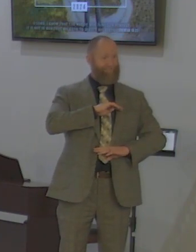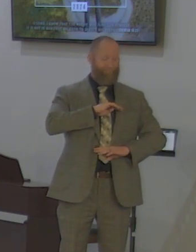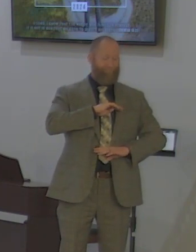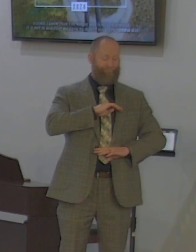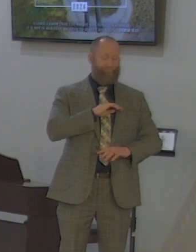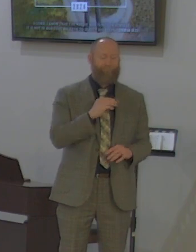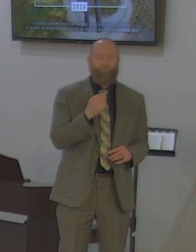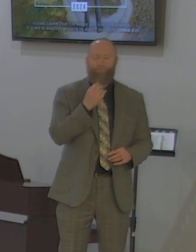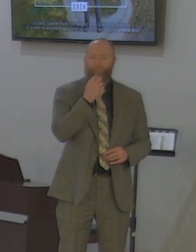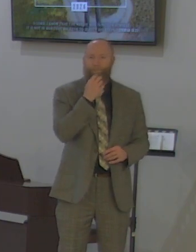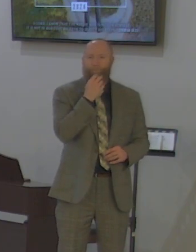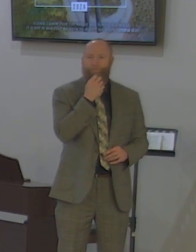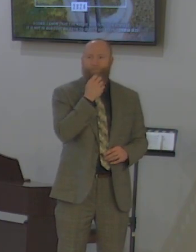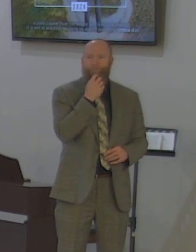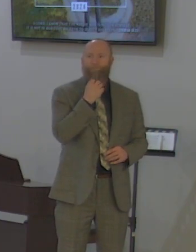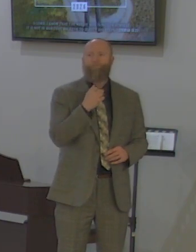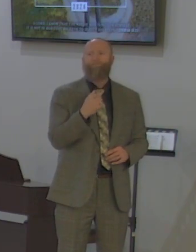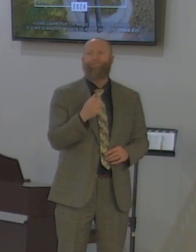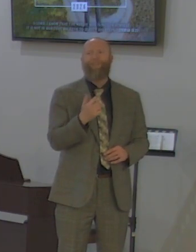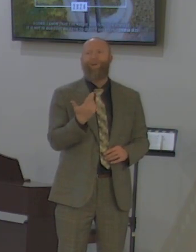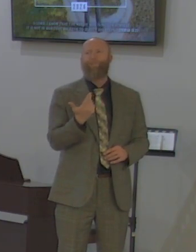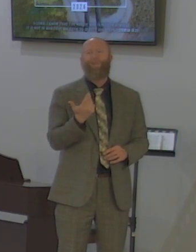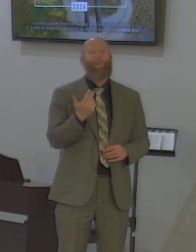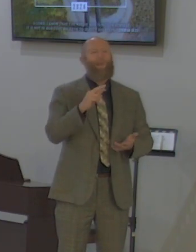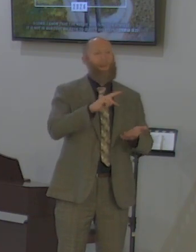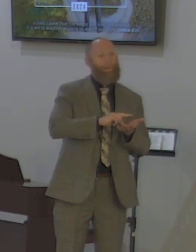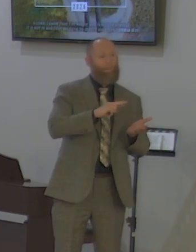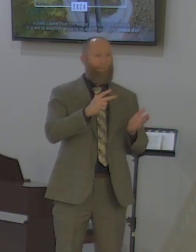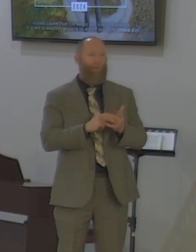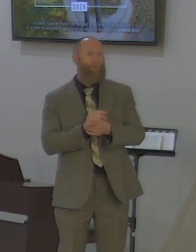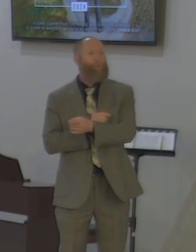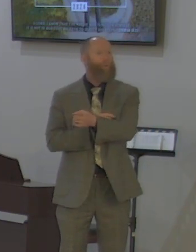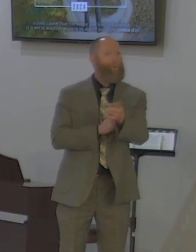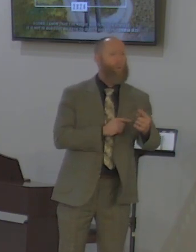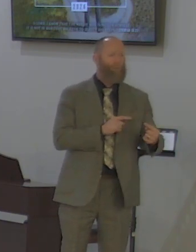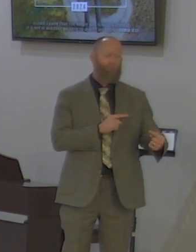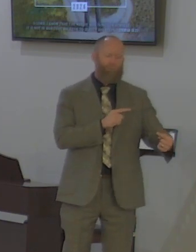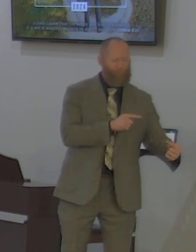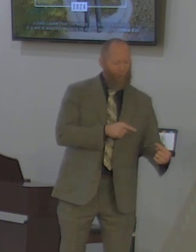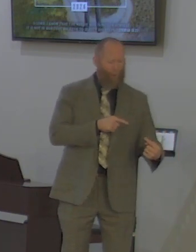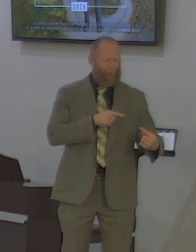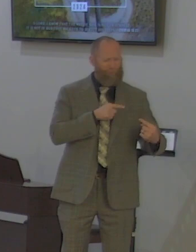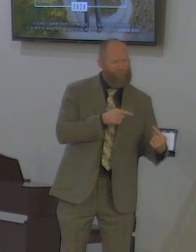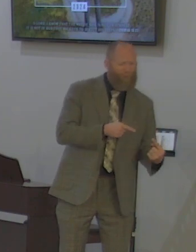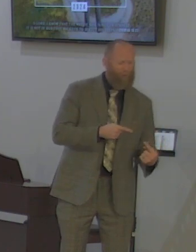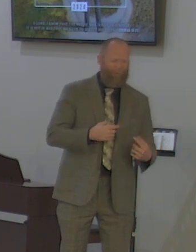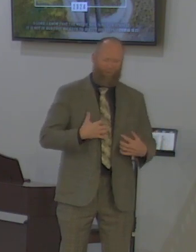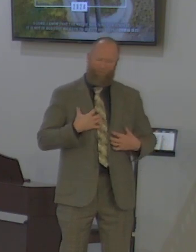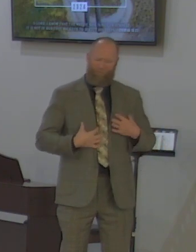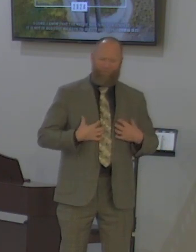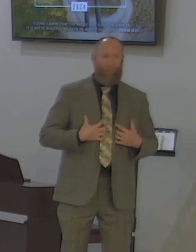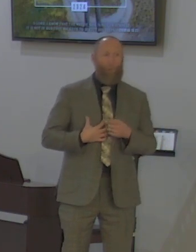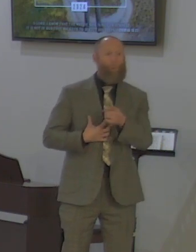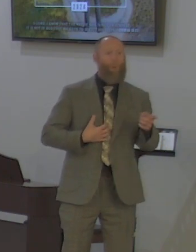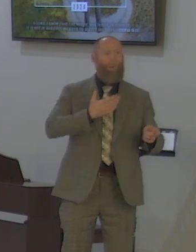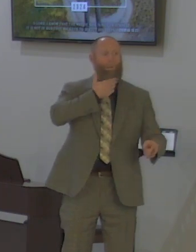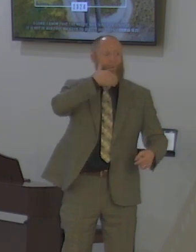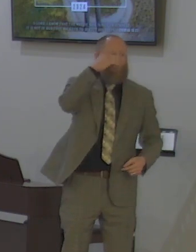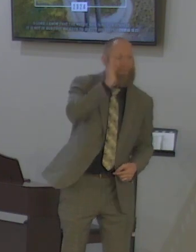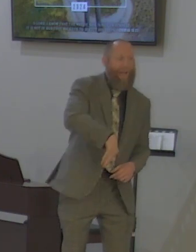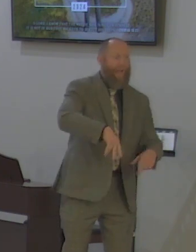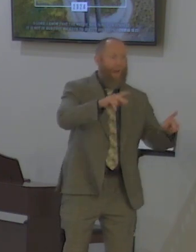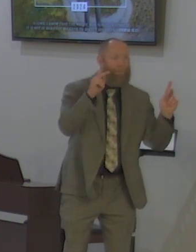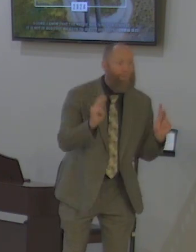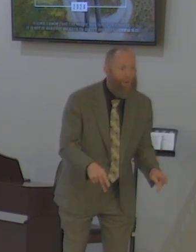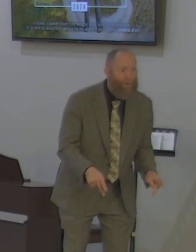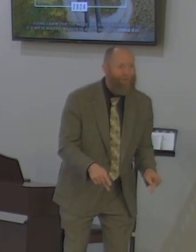tonight that if you're struggling with some things, that means that you're a really bad person. I'm telling you that we're called to live